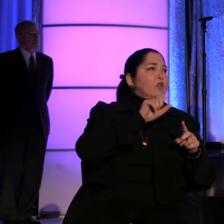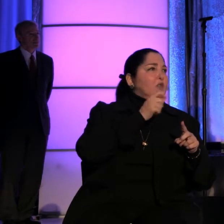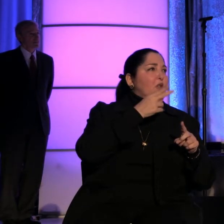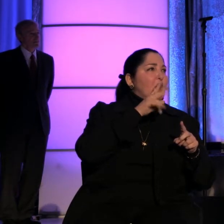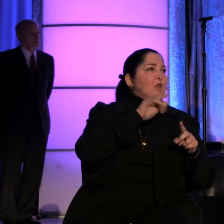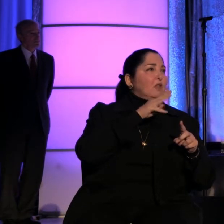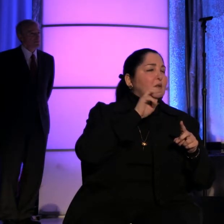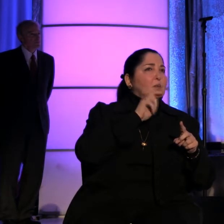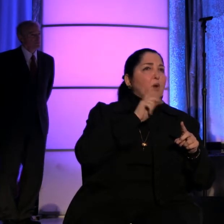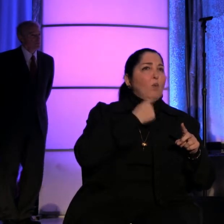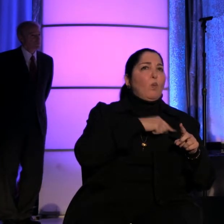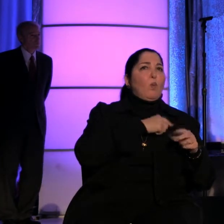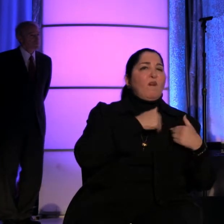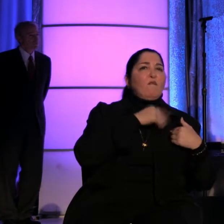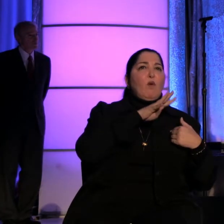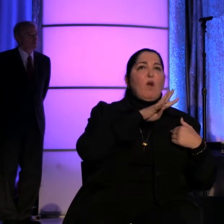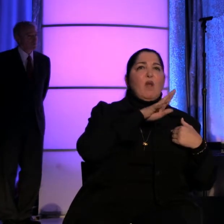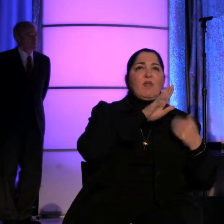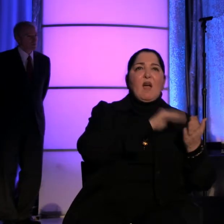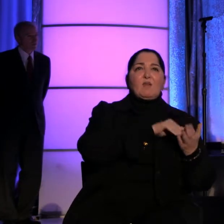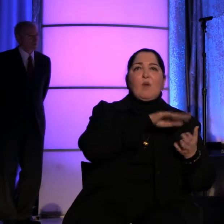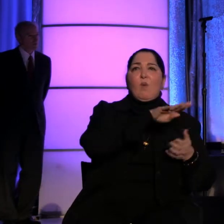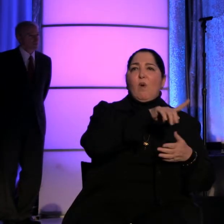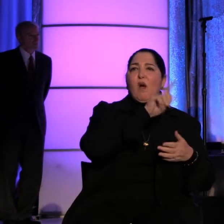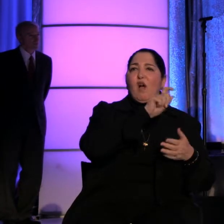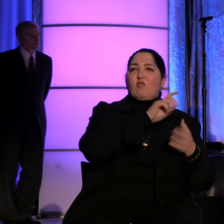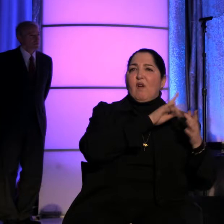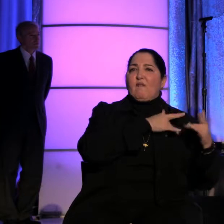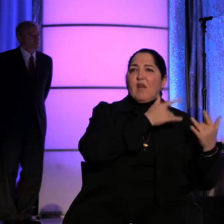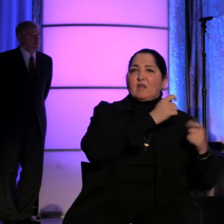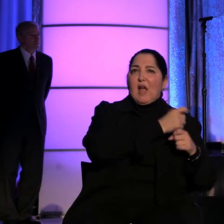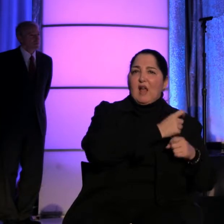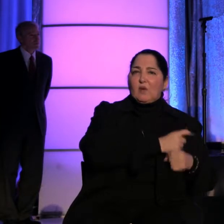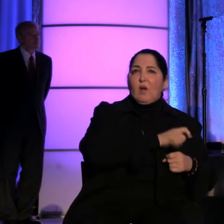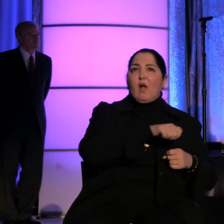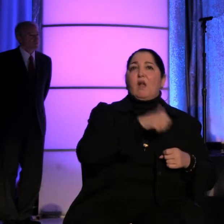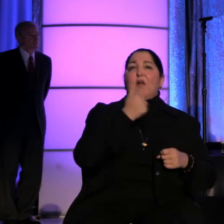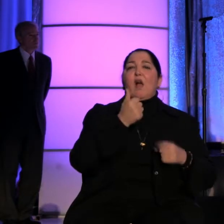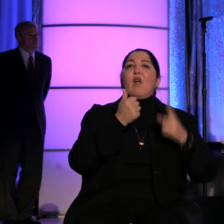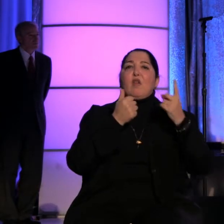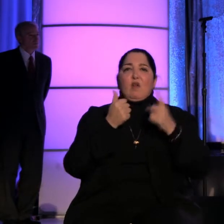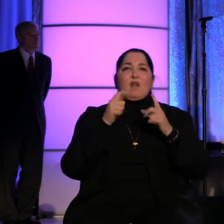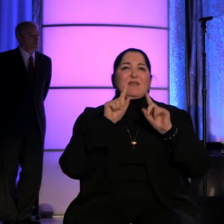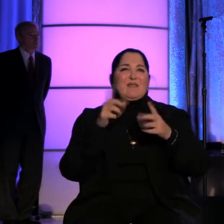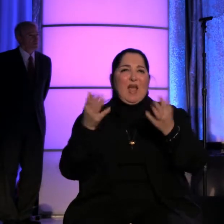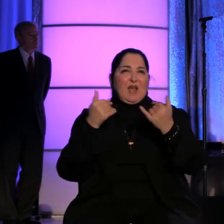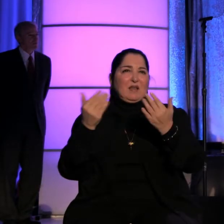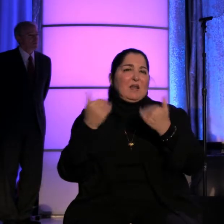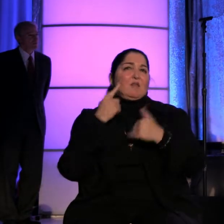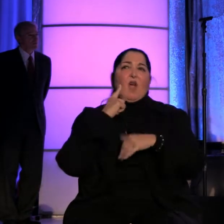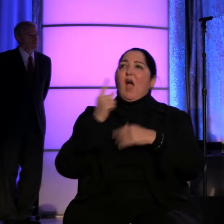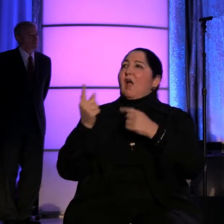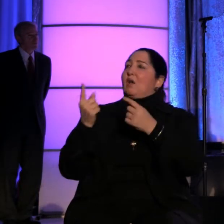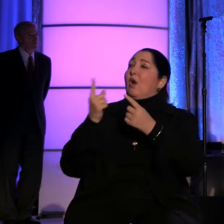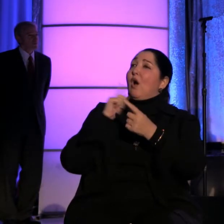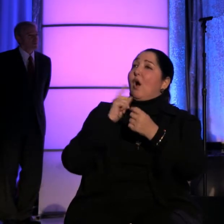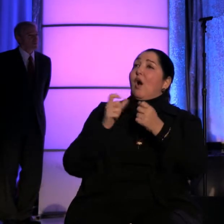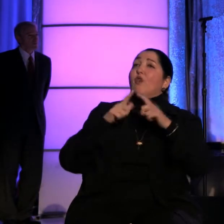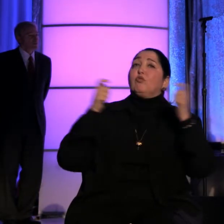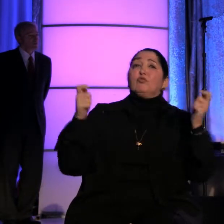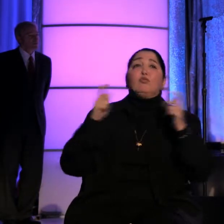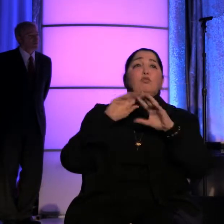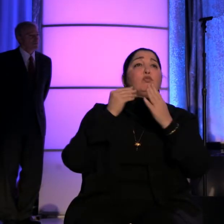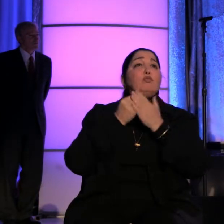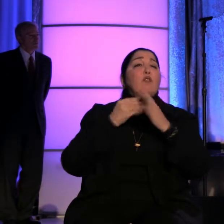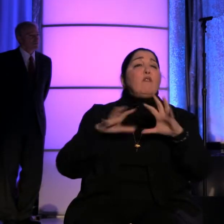4,100 events annually, another 1.6 million attendees. Gross revenues exceed 80 million. And,